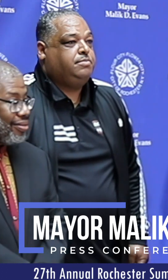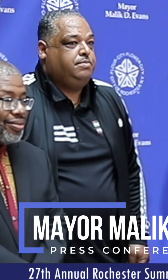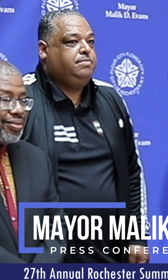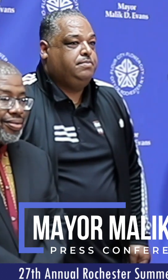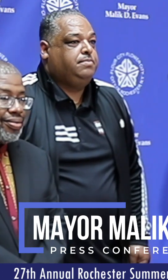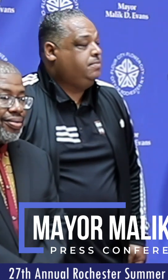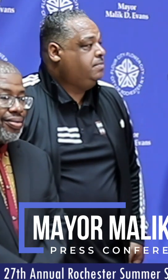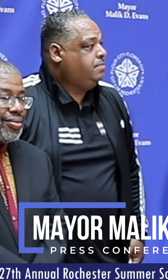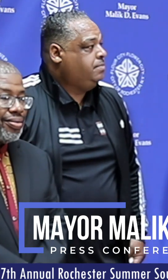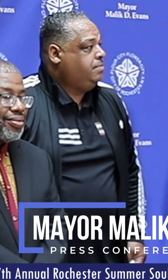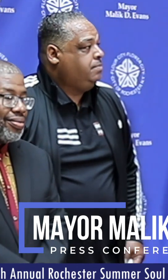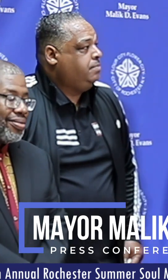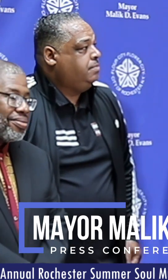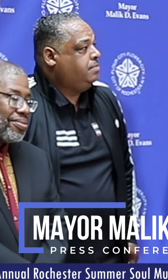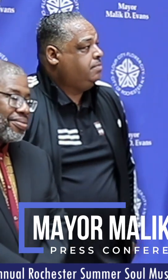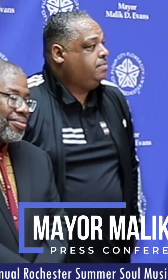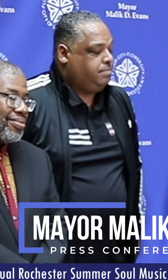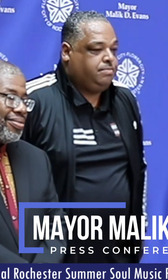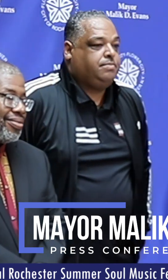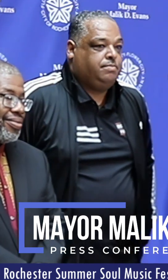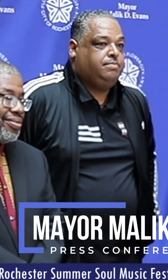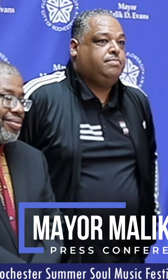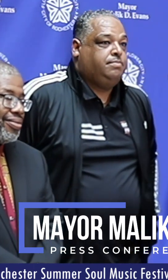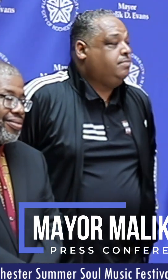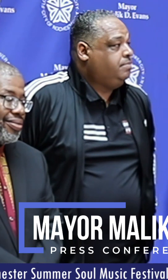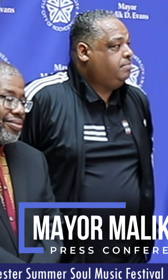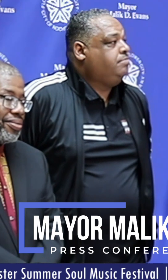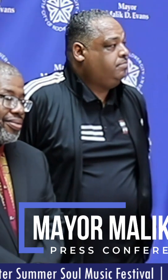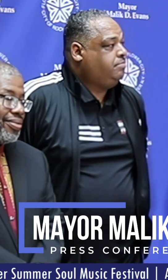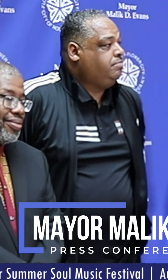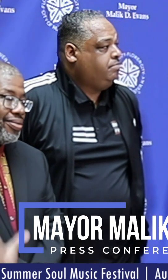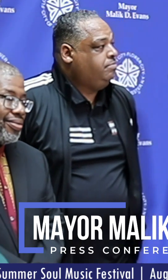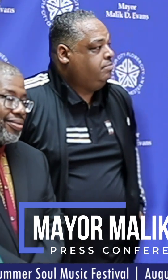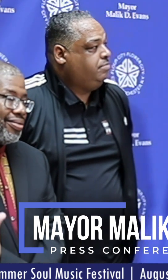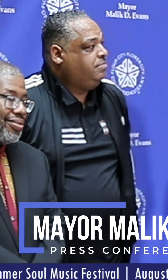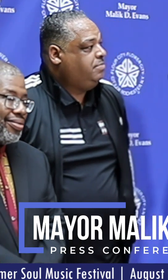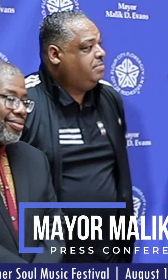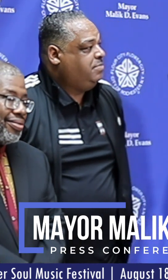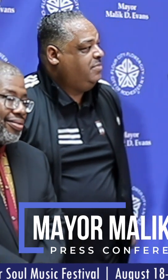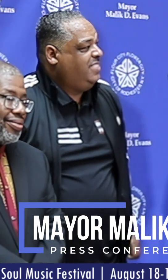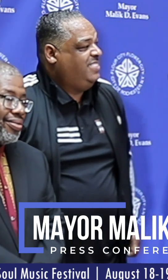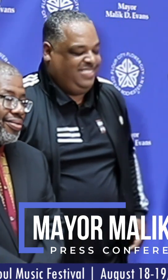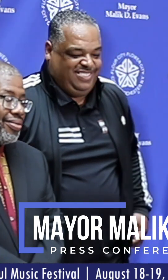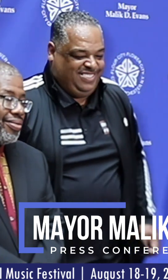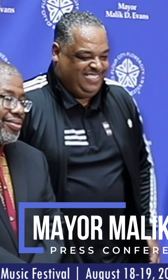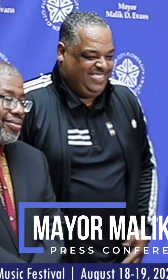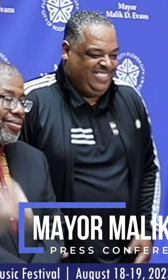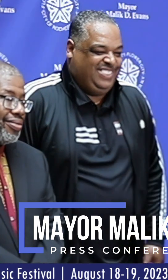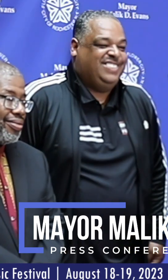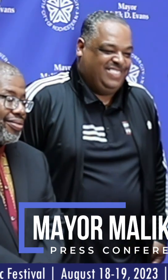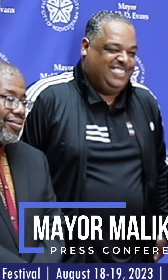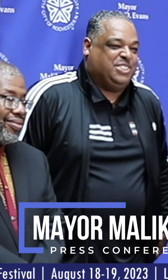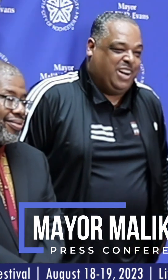celebrating 50 years of hip hop. And Big Daddy Kane had a line that I used to always say, I still say it. It's in a line called Ain't No Half